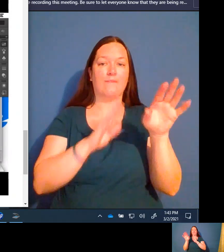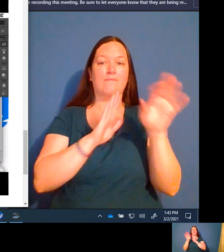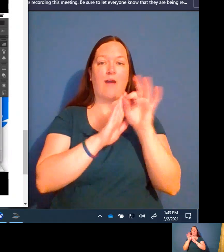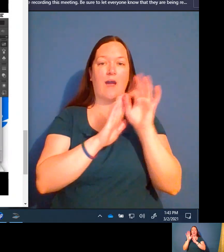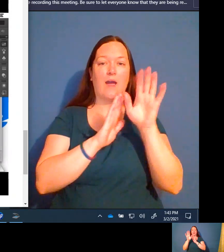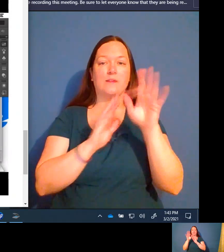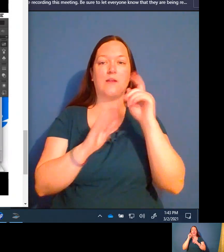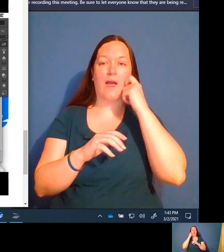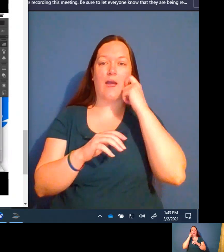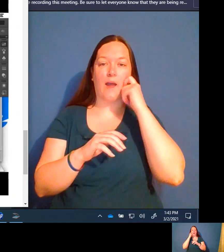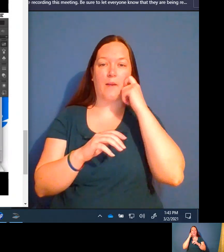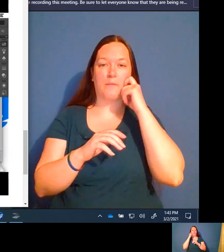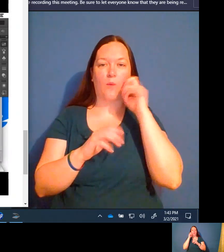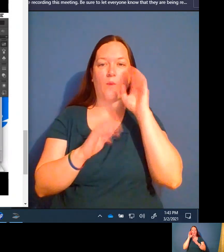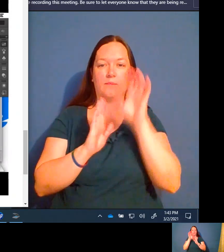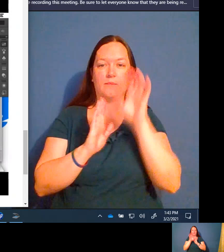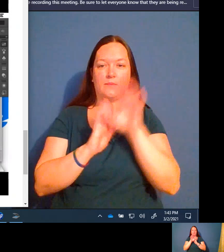apple.